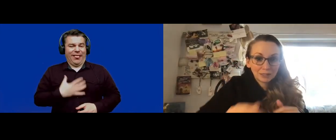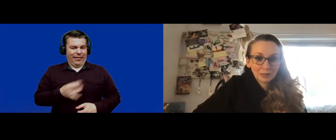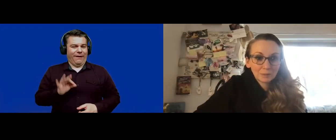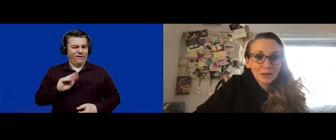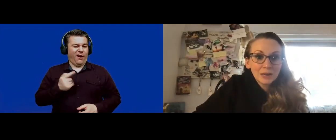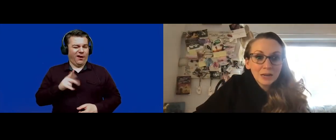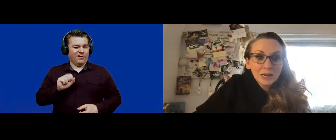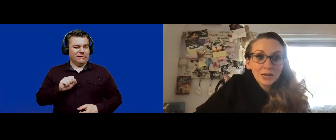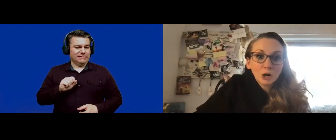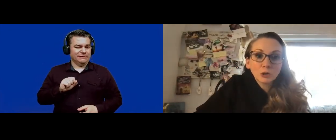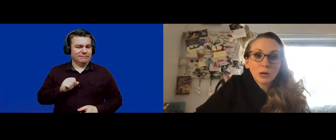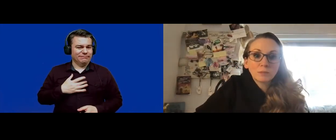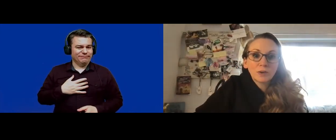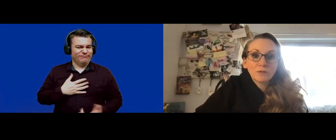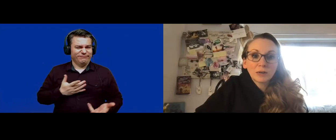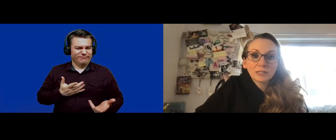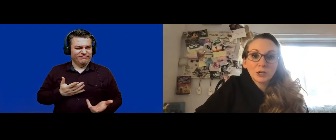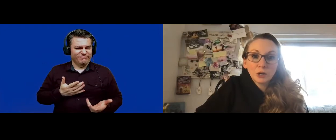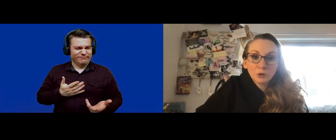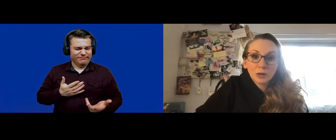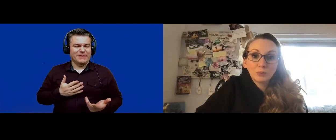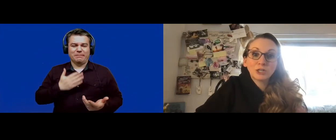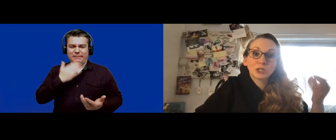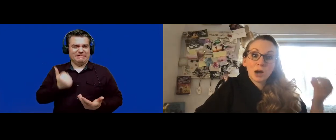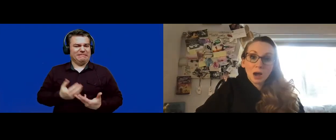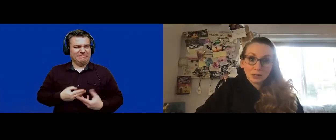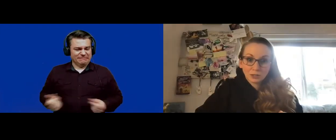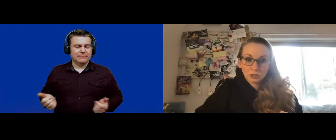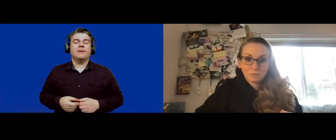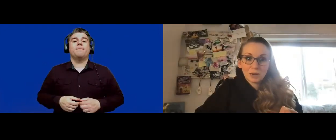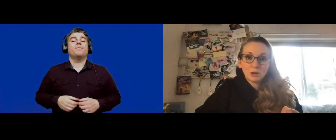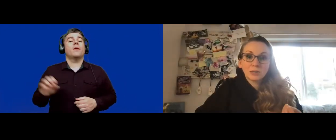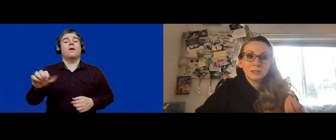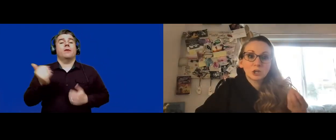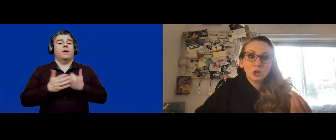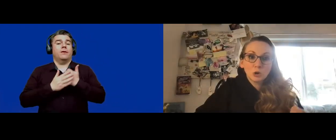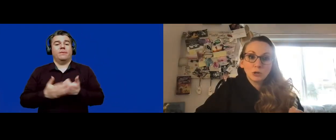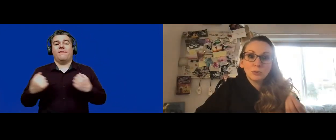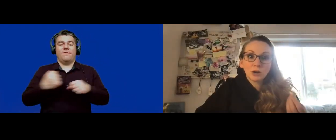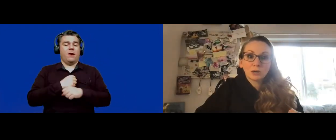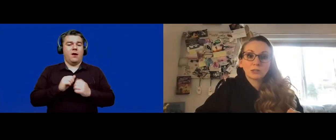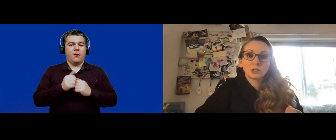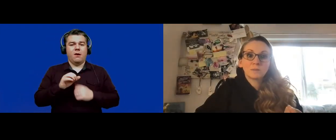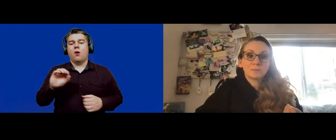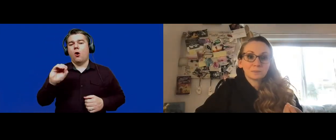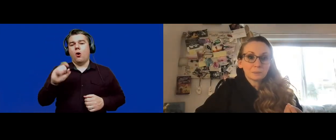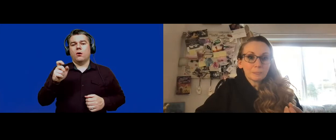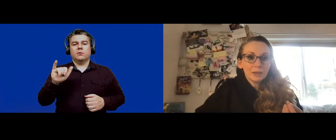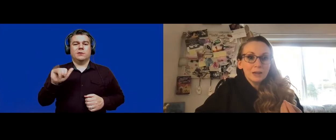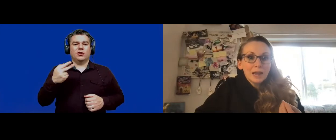that mess in there. It also helps fight fungus in another way, which is oxygen. BioCleanse is loaded with